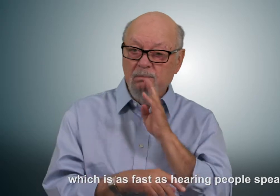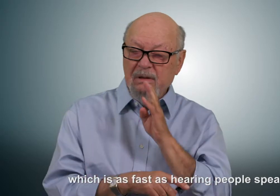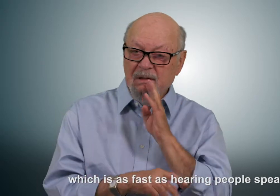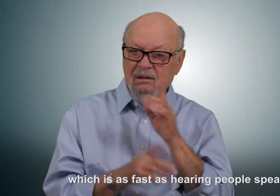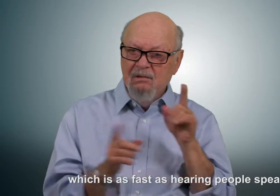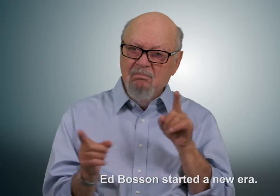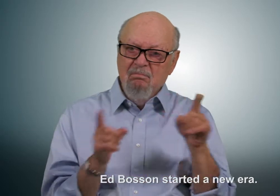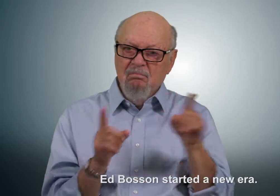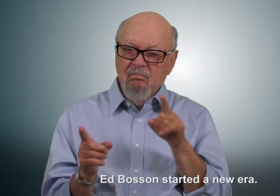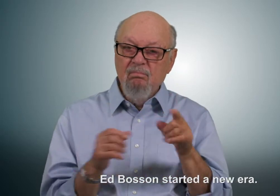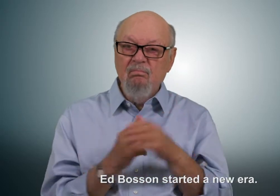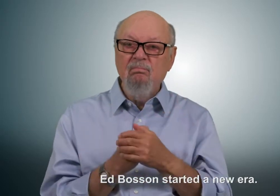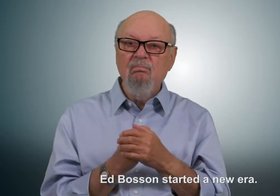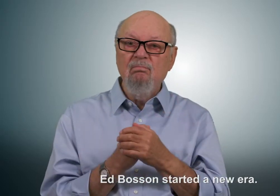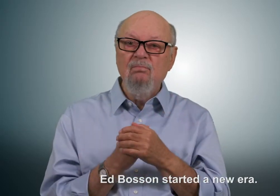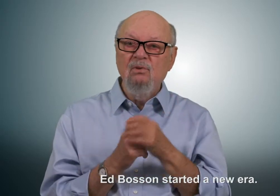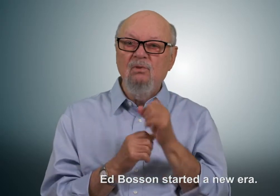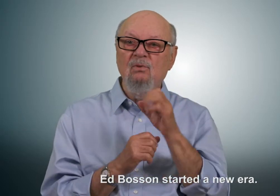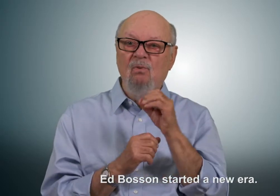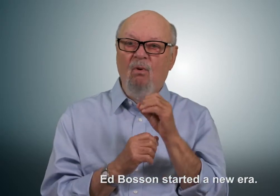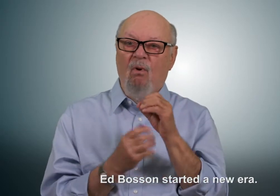Ed Bossen started a new era.